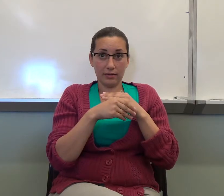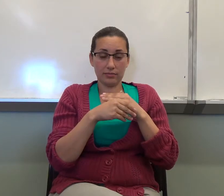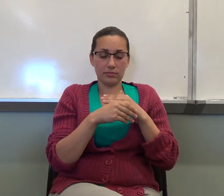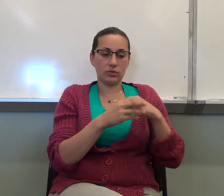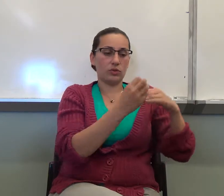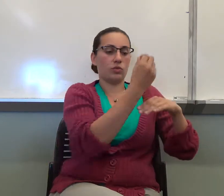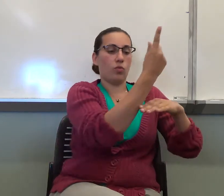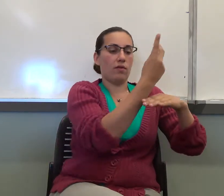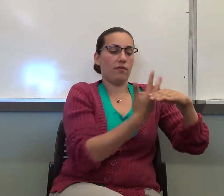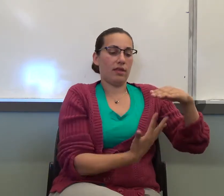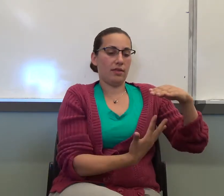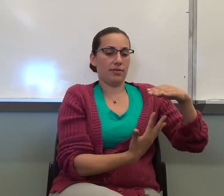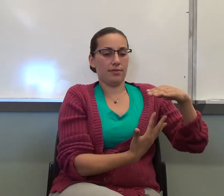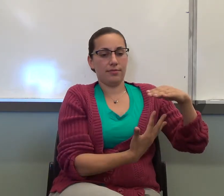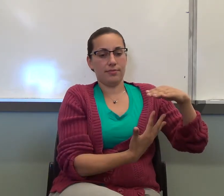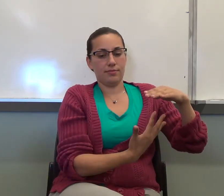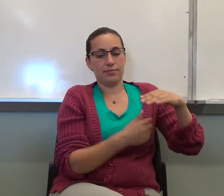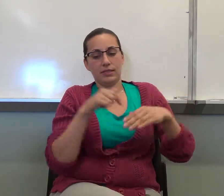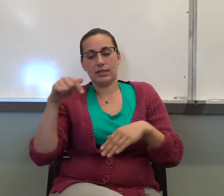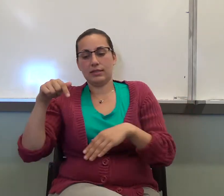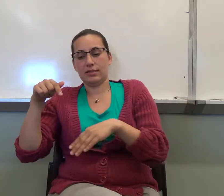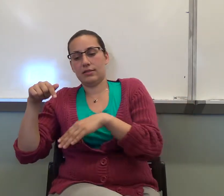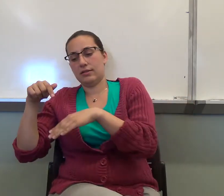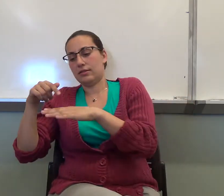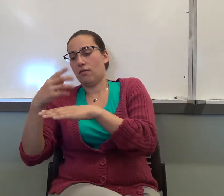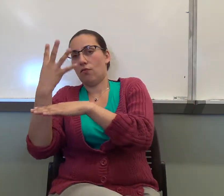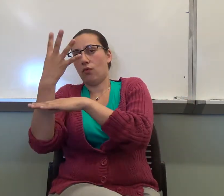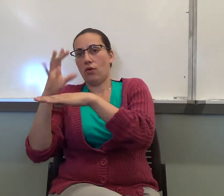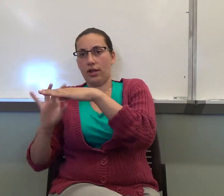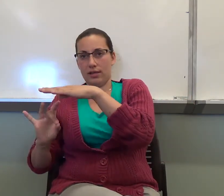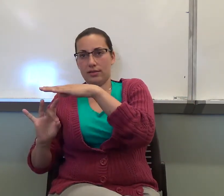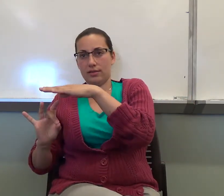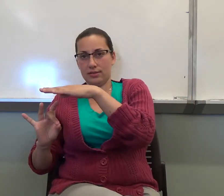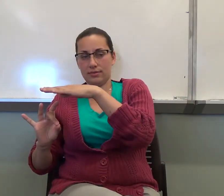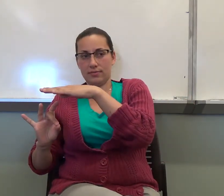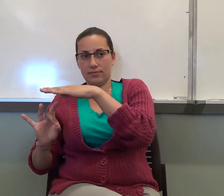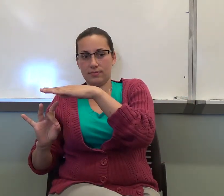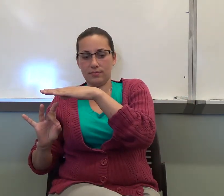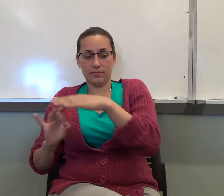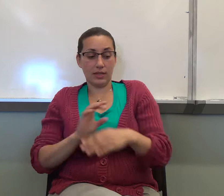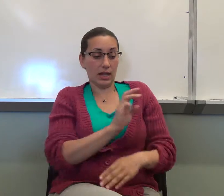this is a 4/8. These are m's, these are n's.